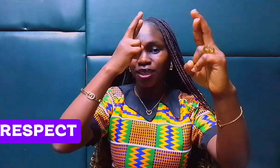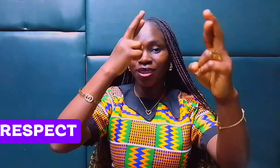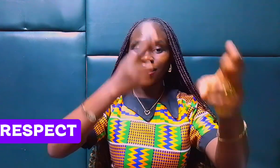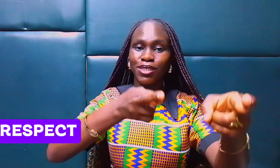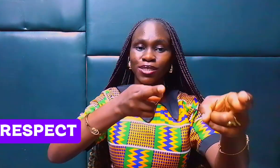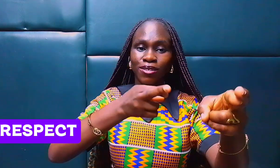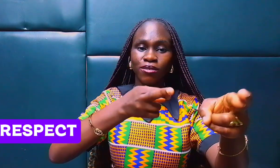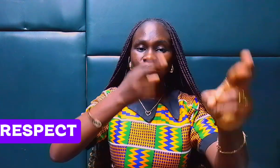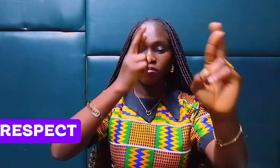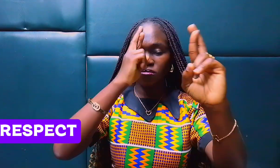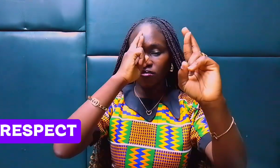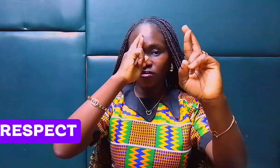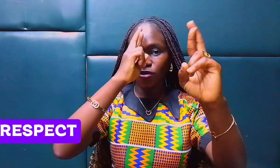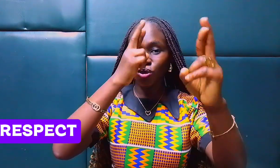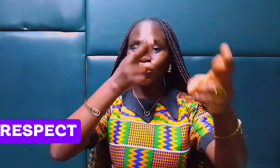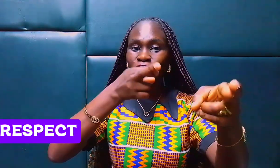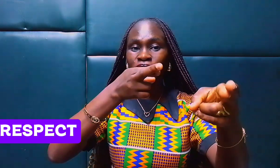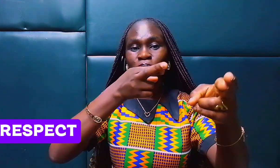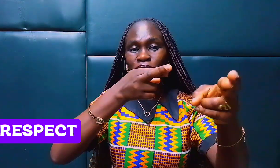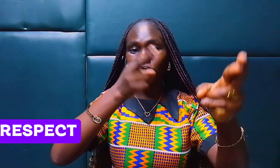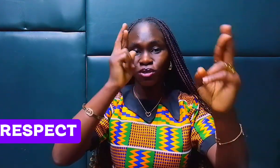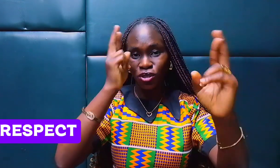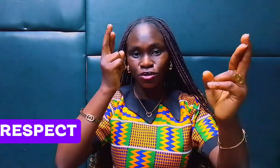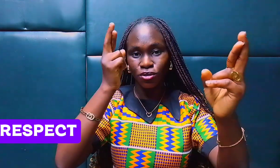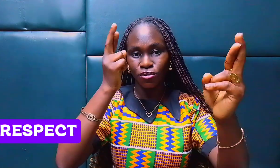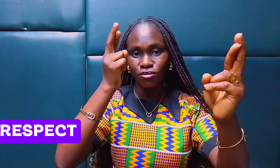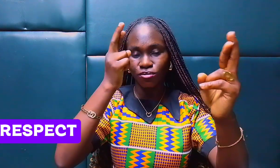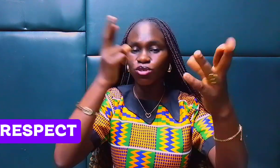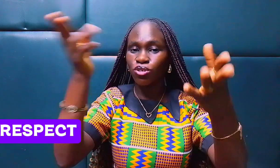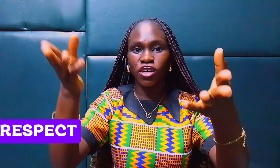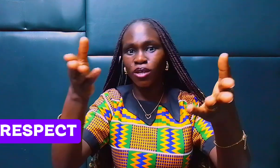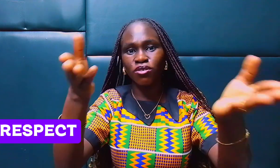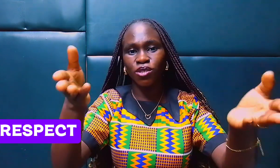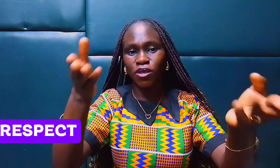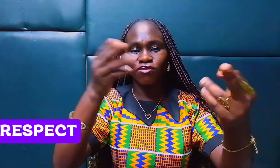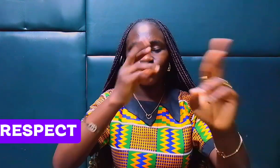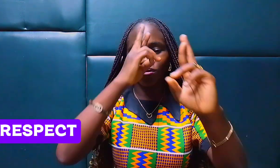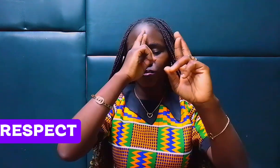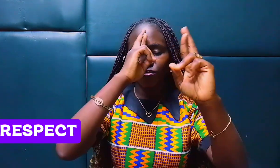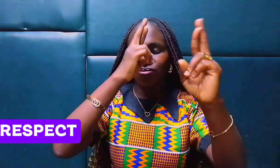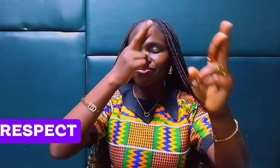it like this towards the person you're talking to show that you're being respectful. So